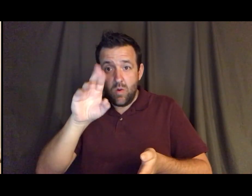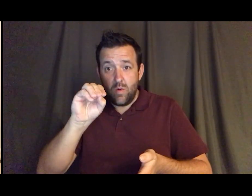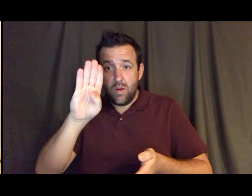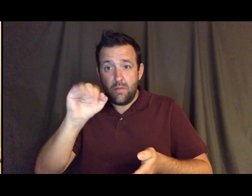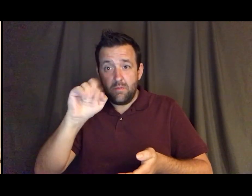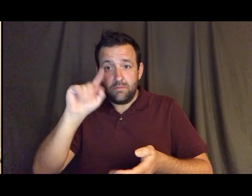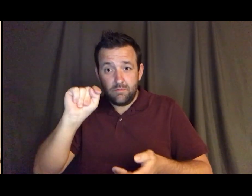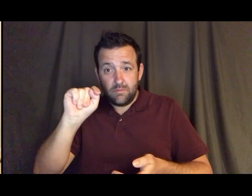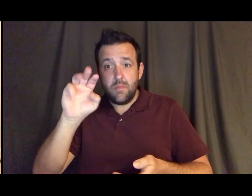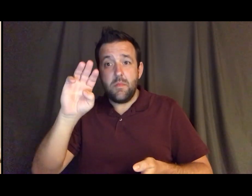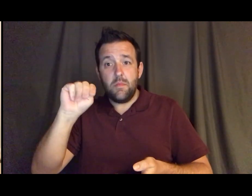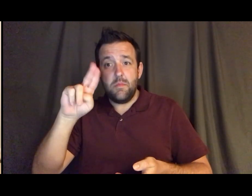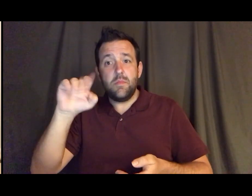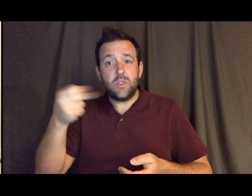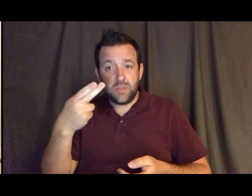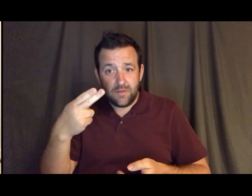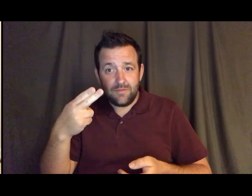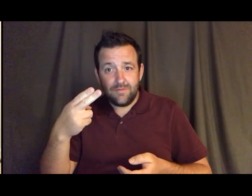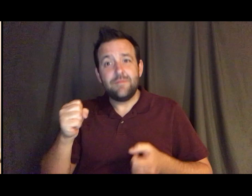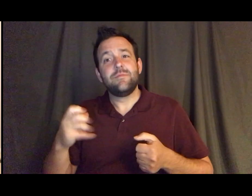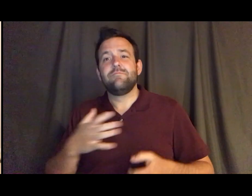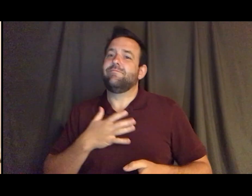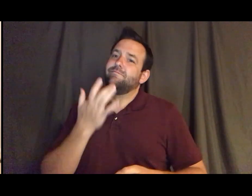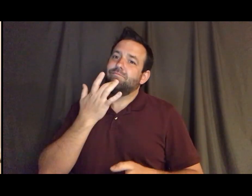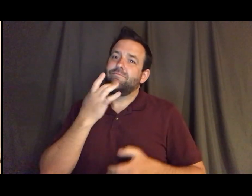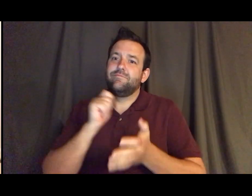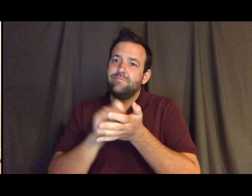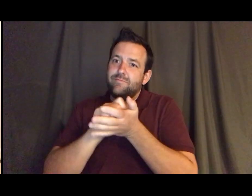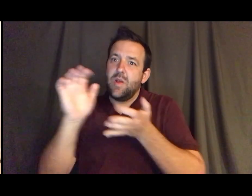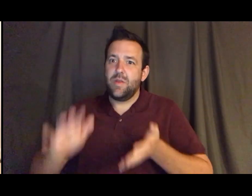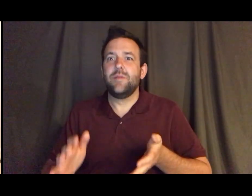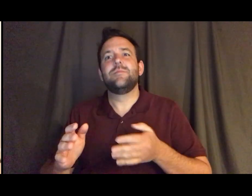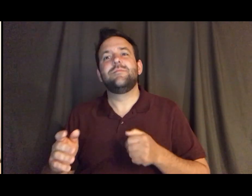Okay, David's Father. Here's the title and the cover.